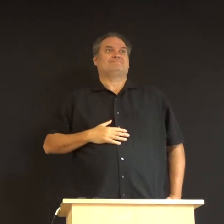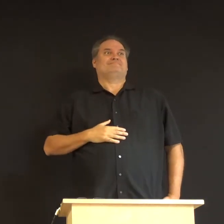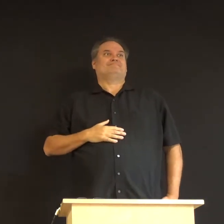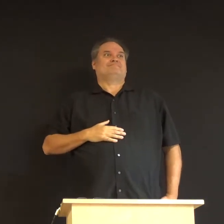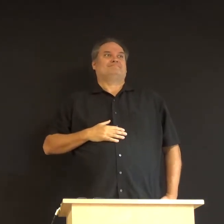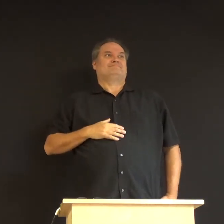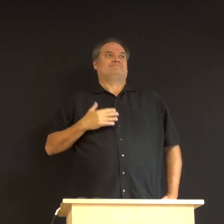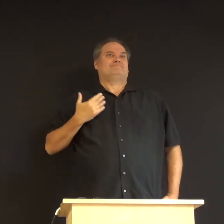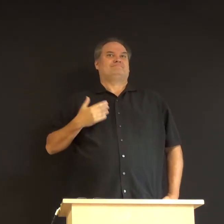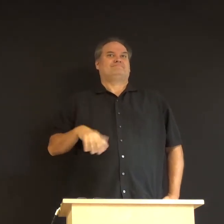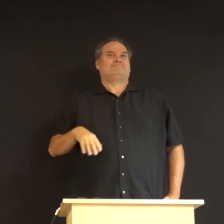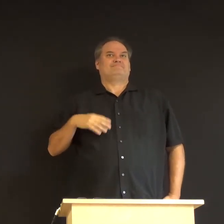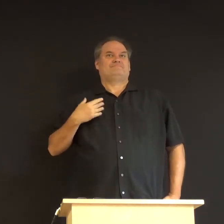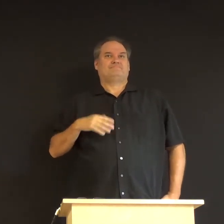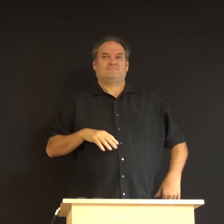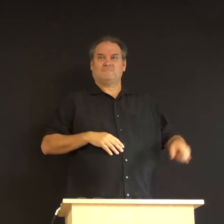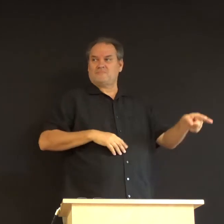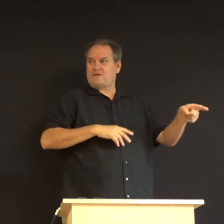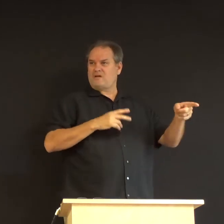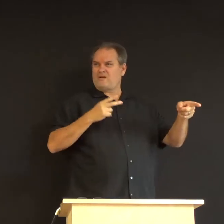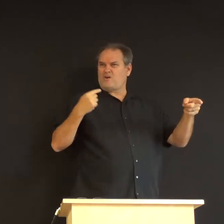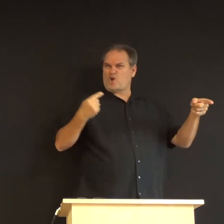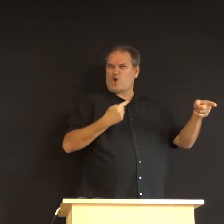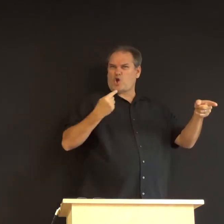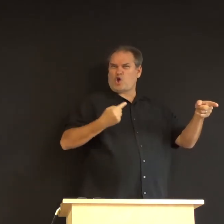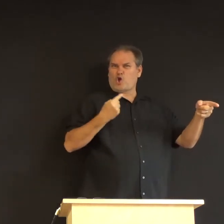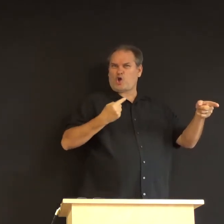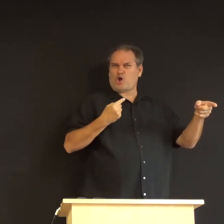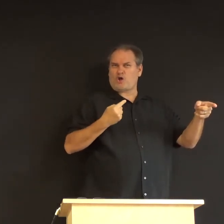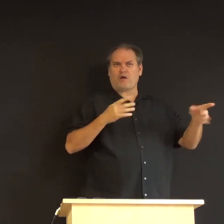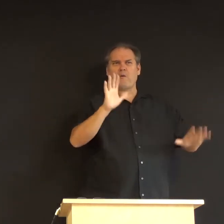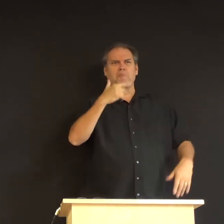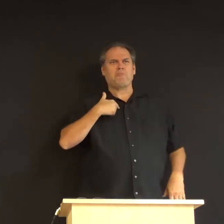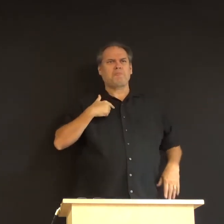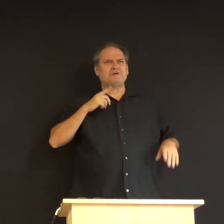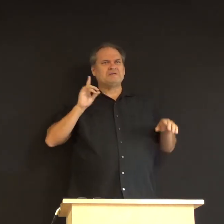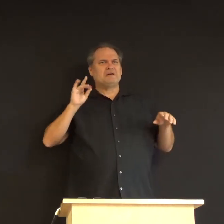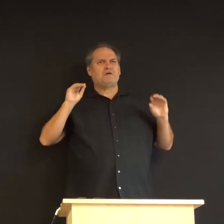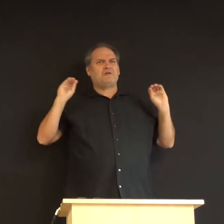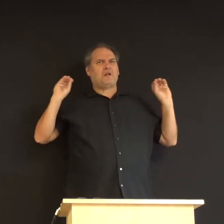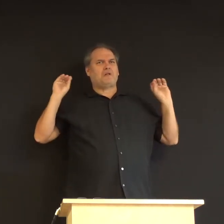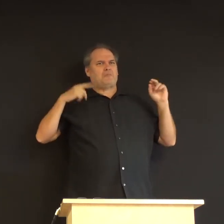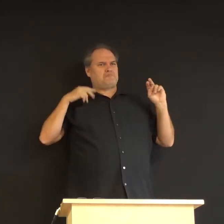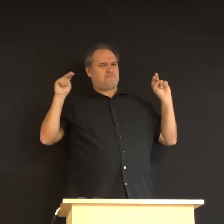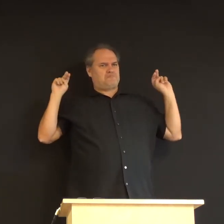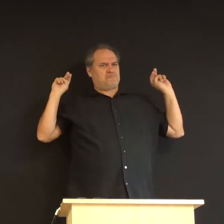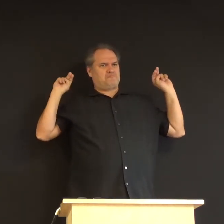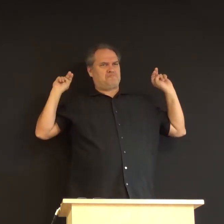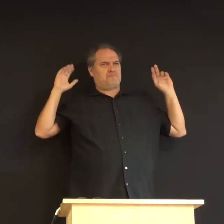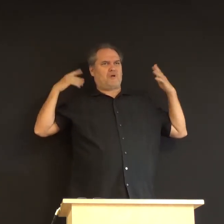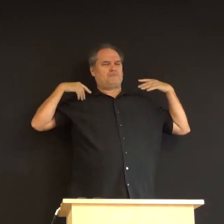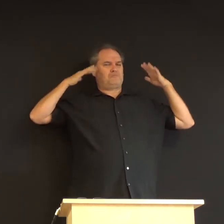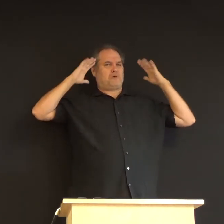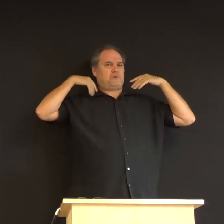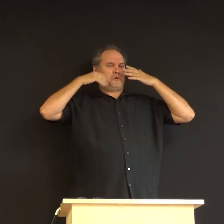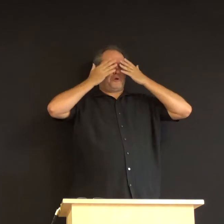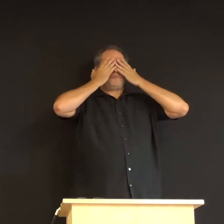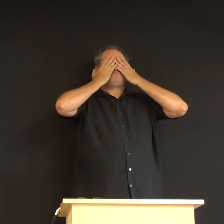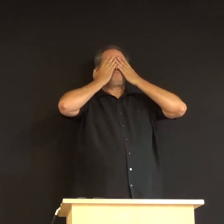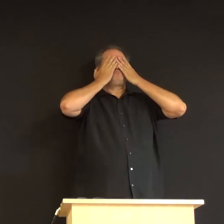Okay. If I don't do anything about it, the person that's being hurt or whatever, and I did nothing, I want to pretend